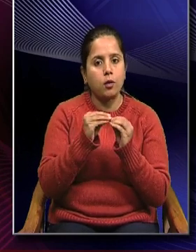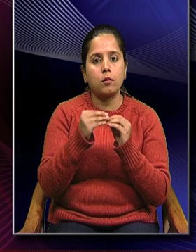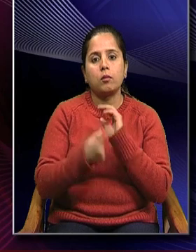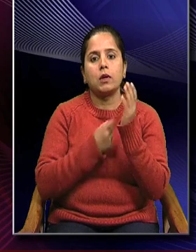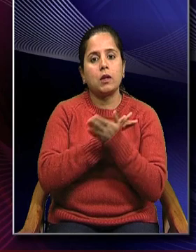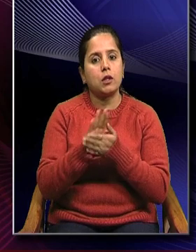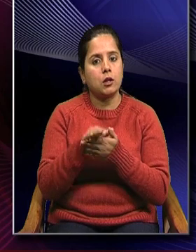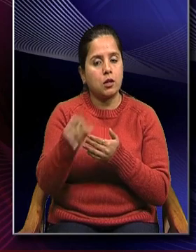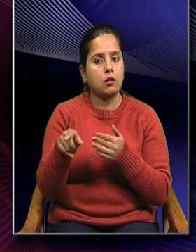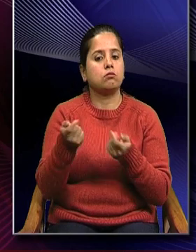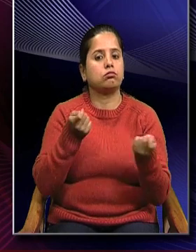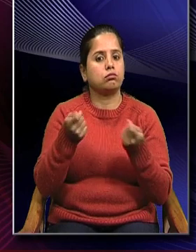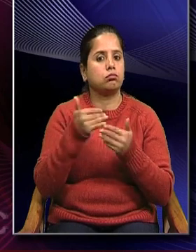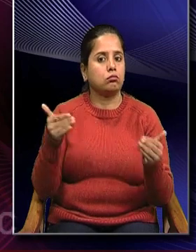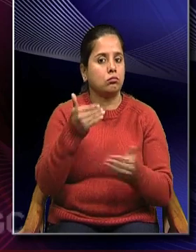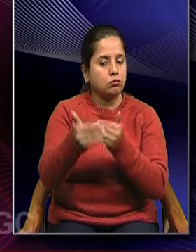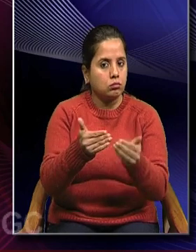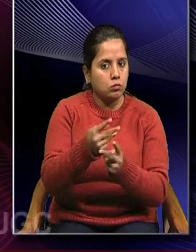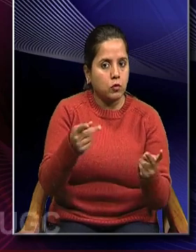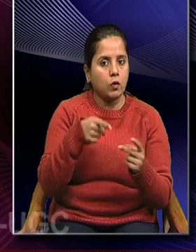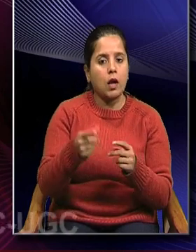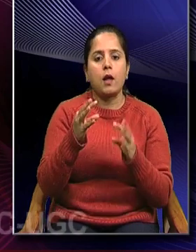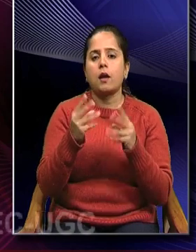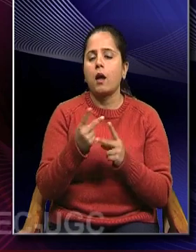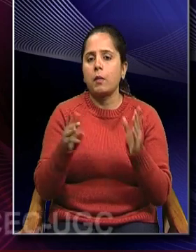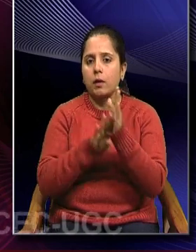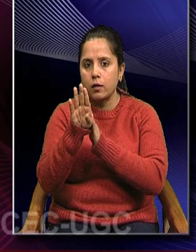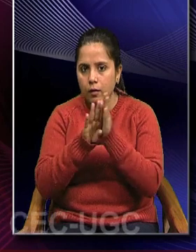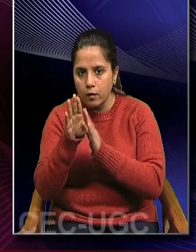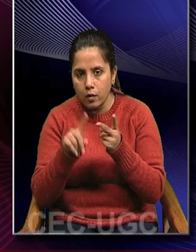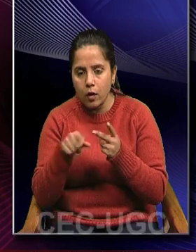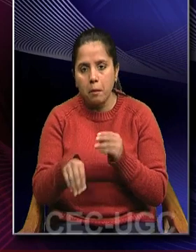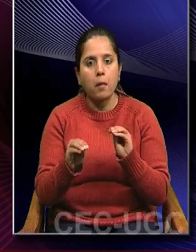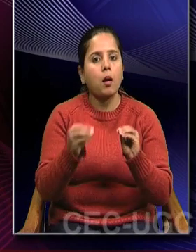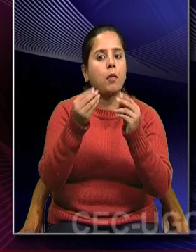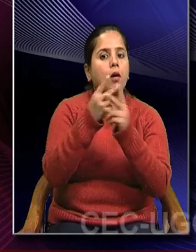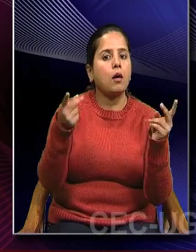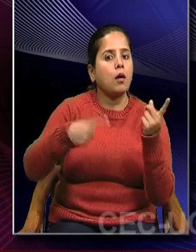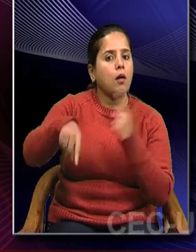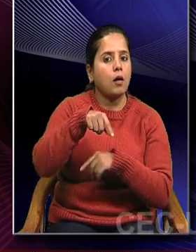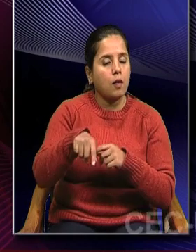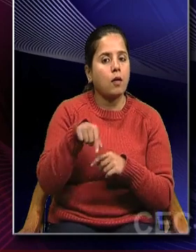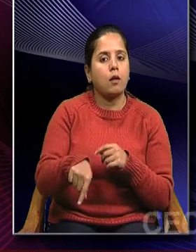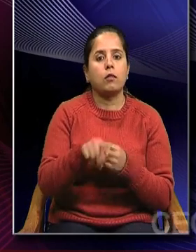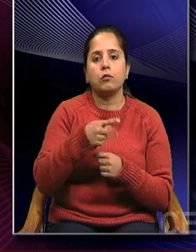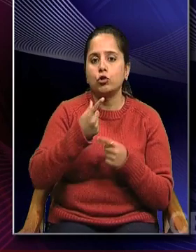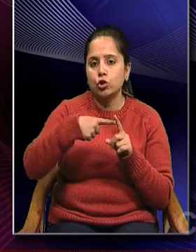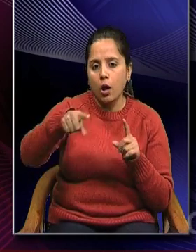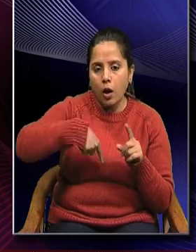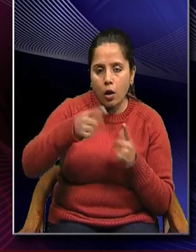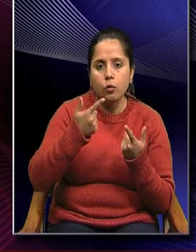see that how a number of developments or improvements they were also being made in transport and